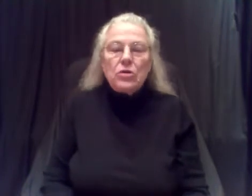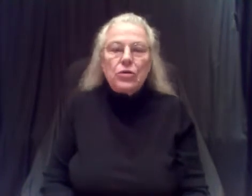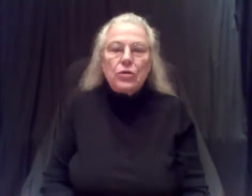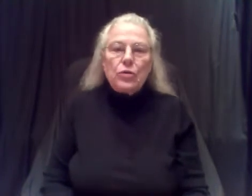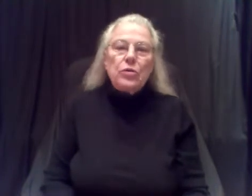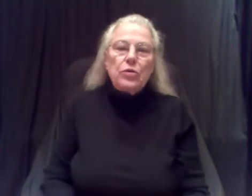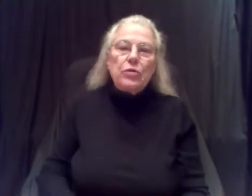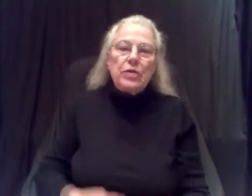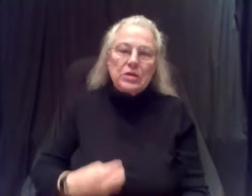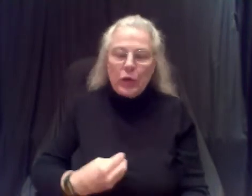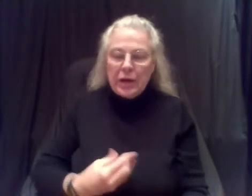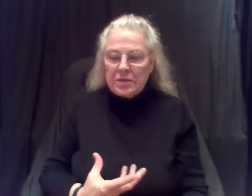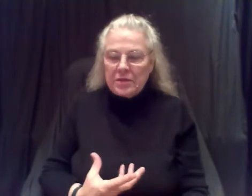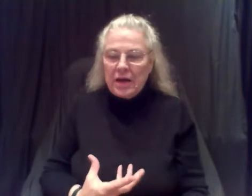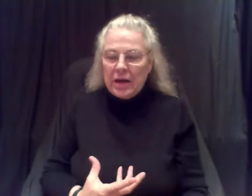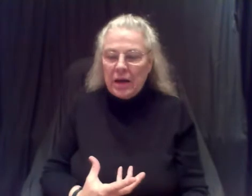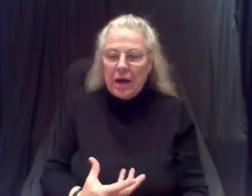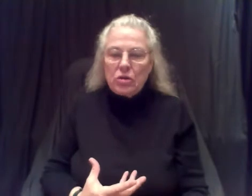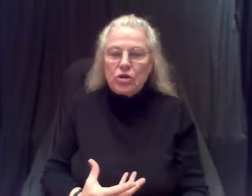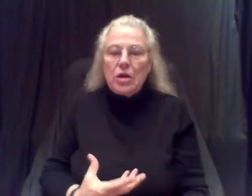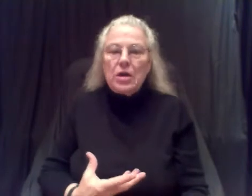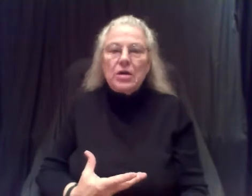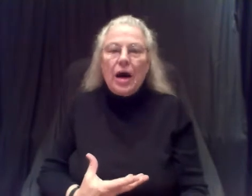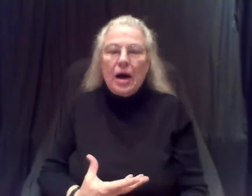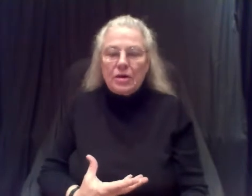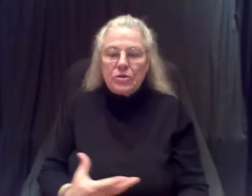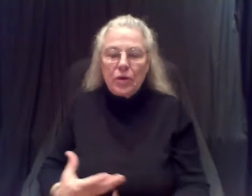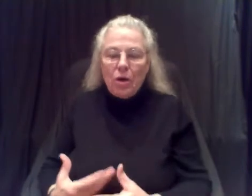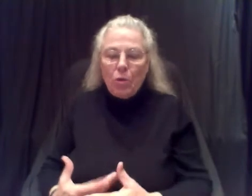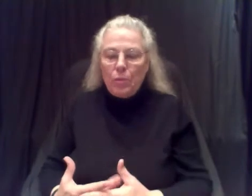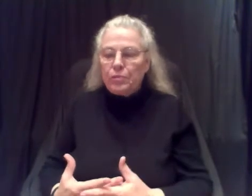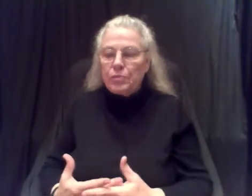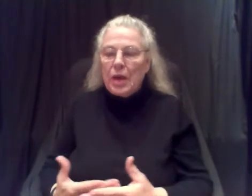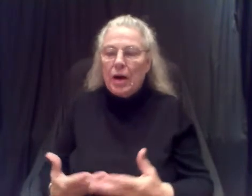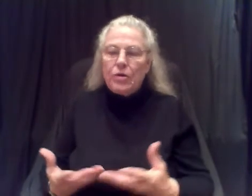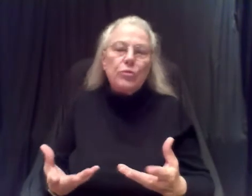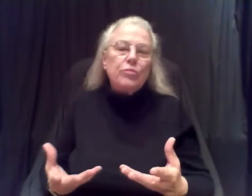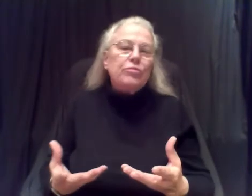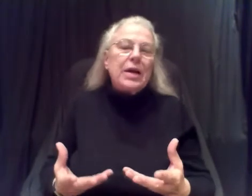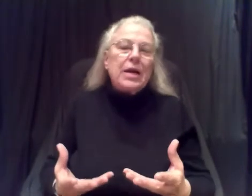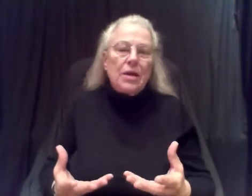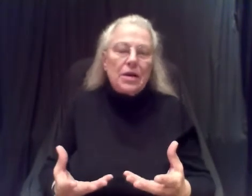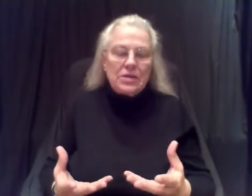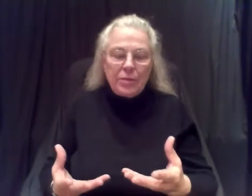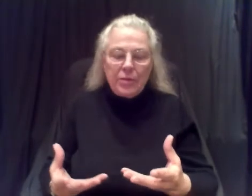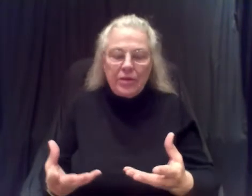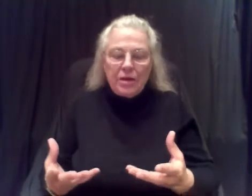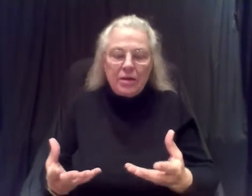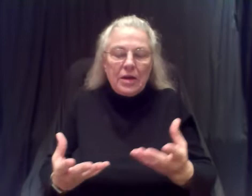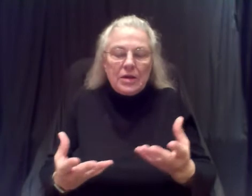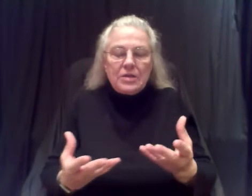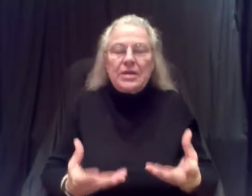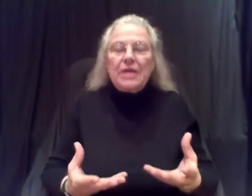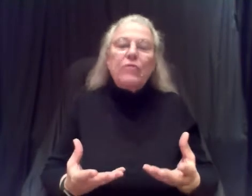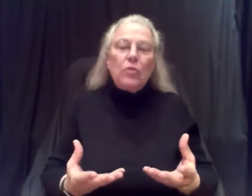to do this one in sign language to help you recognize some of the different